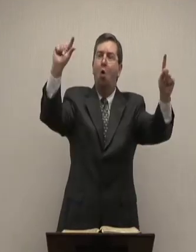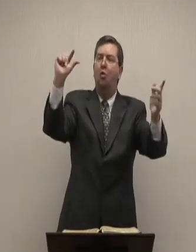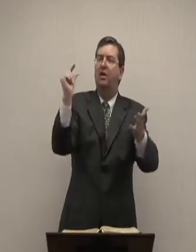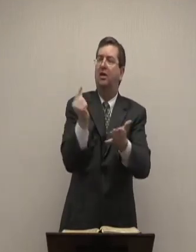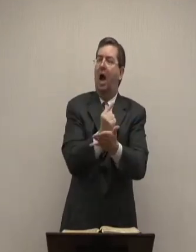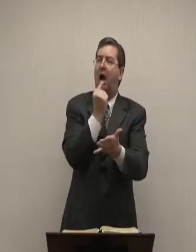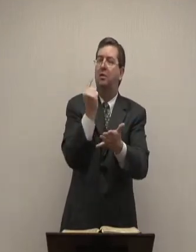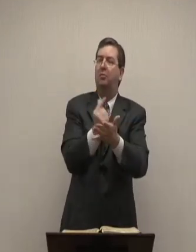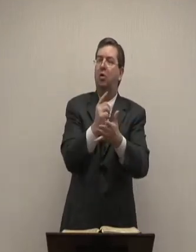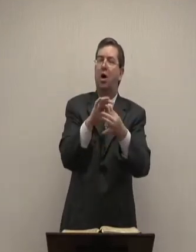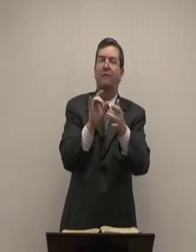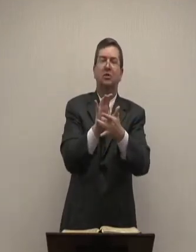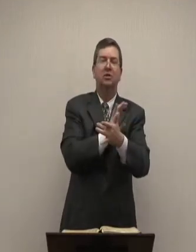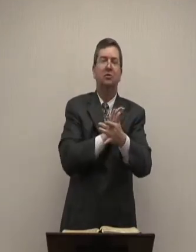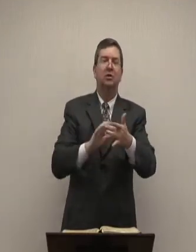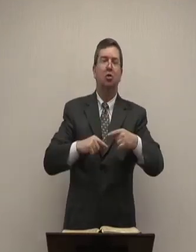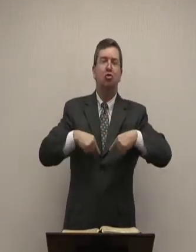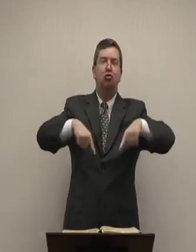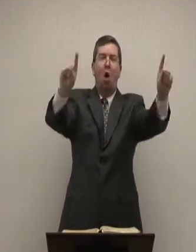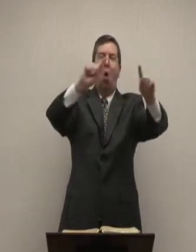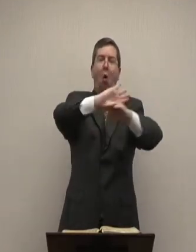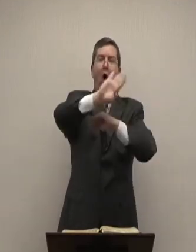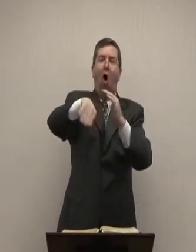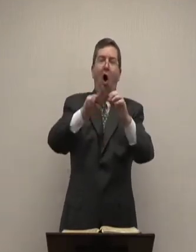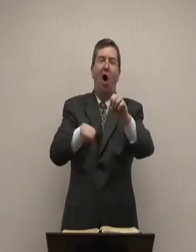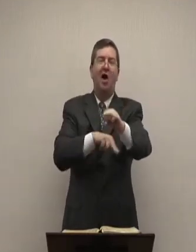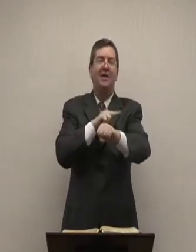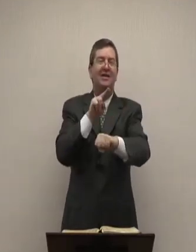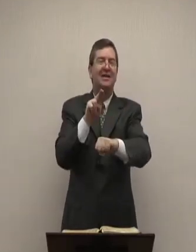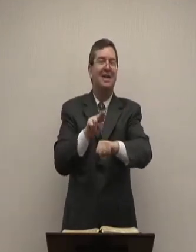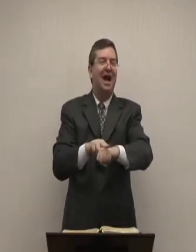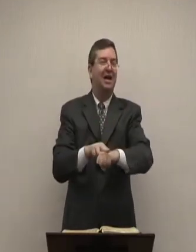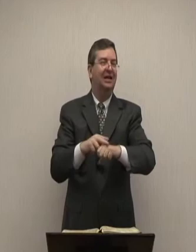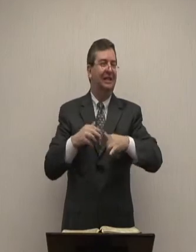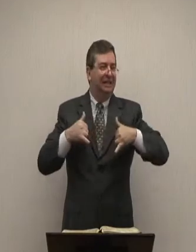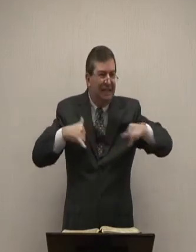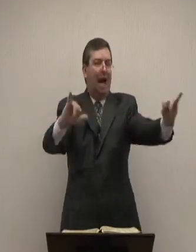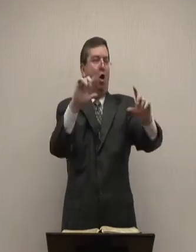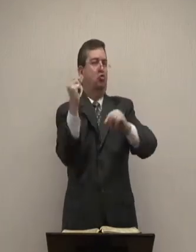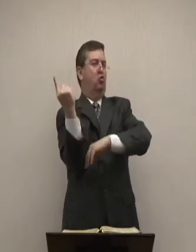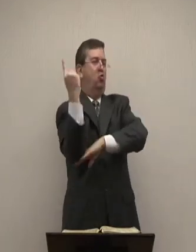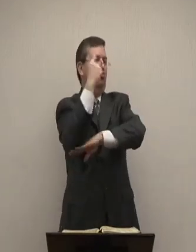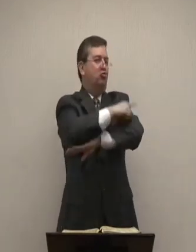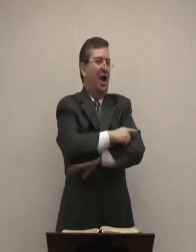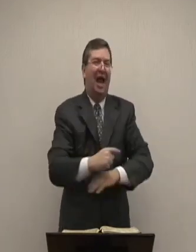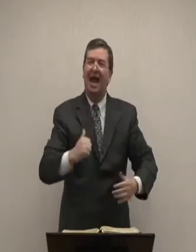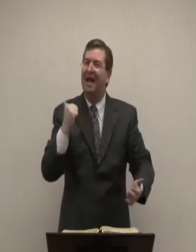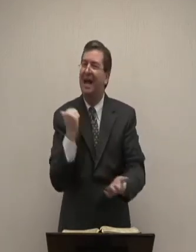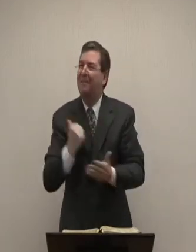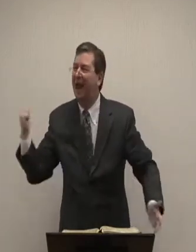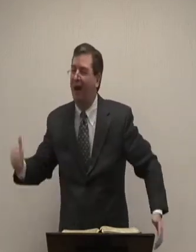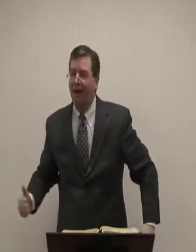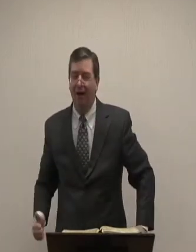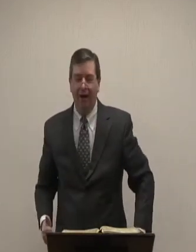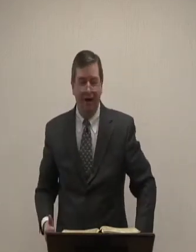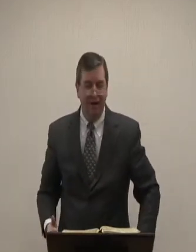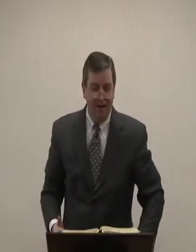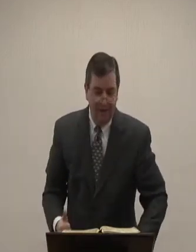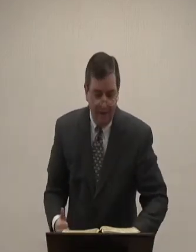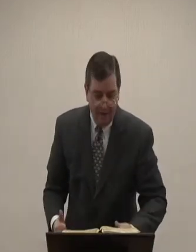Go to God. Go on. And what happened? They told him, he admonished them to go and